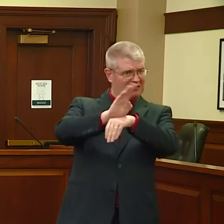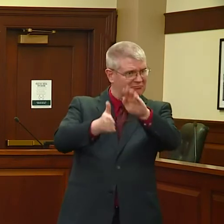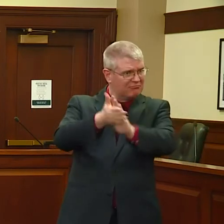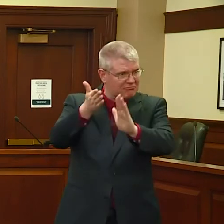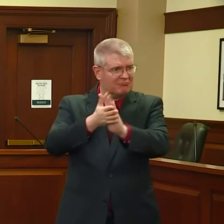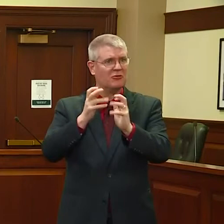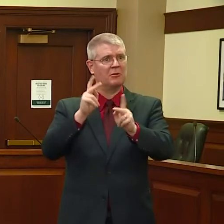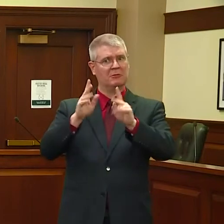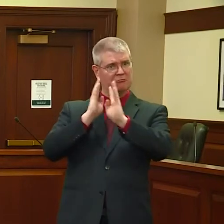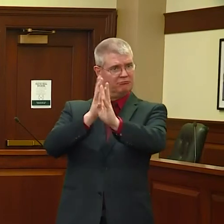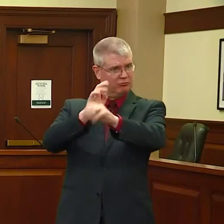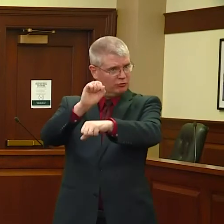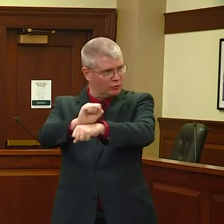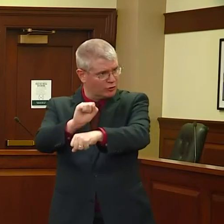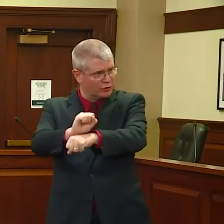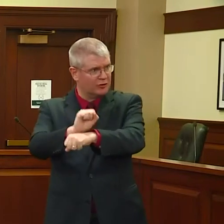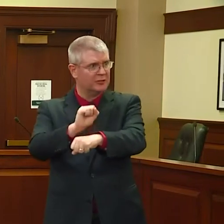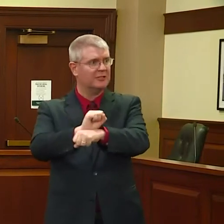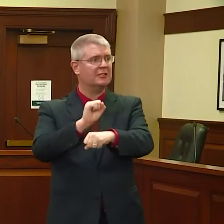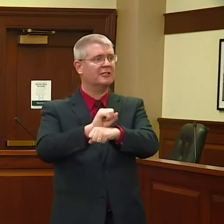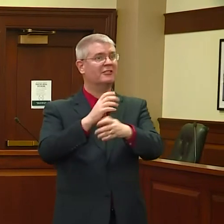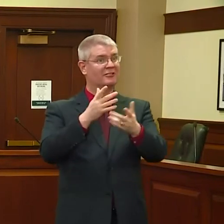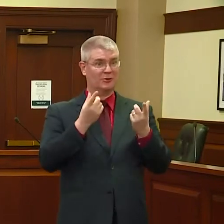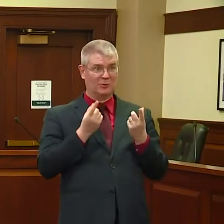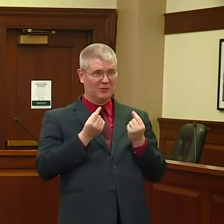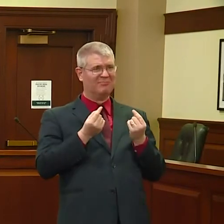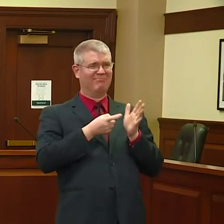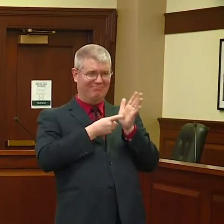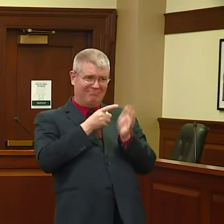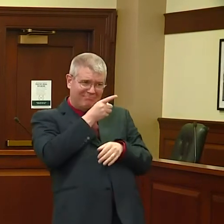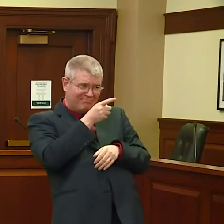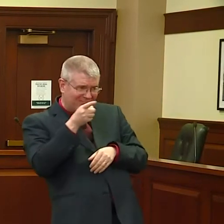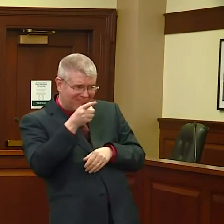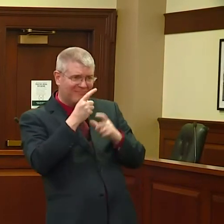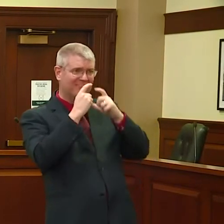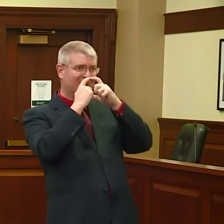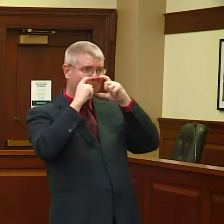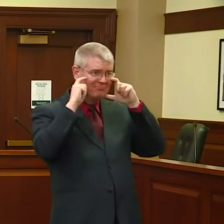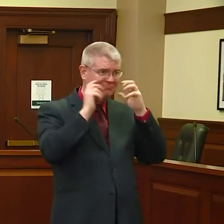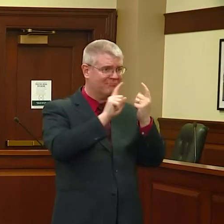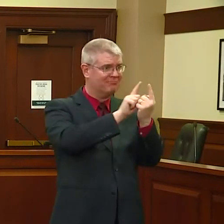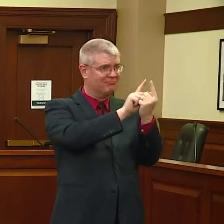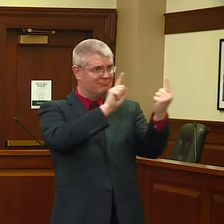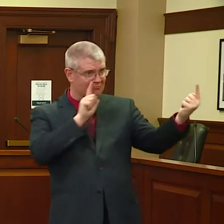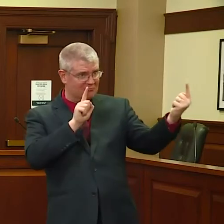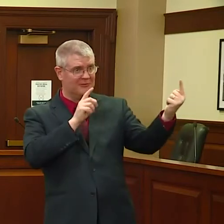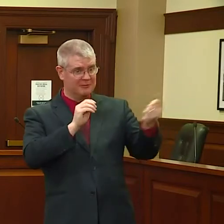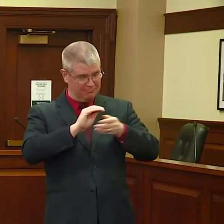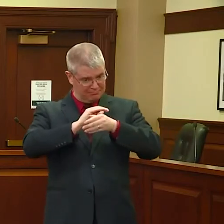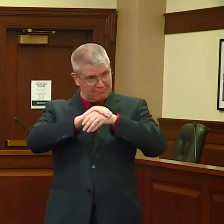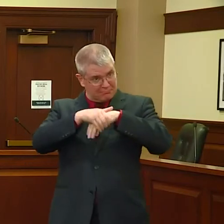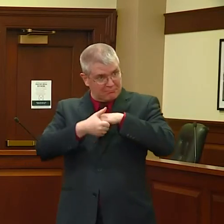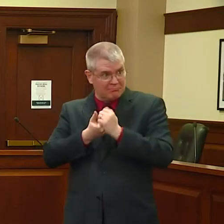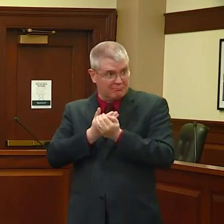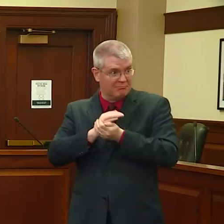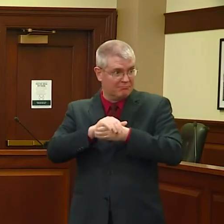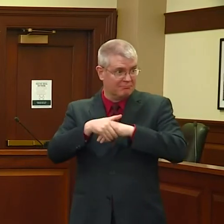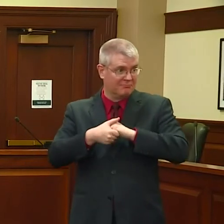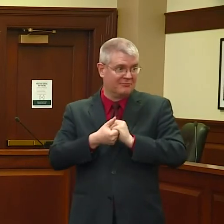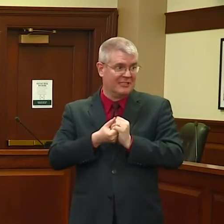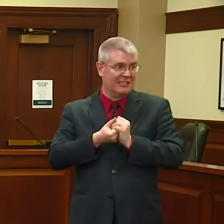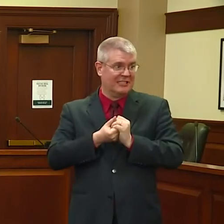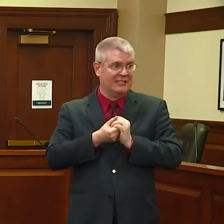distance, wash your hands. Okay, I got that over with. COVID-19 is called the novel coronavirus for a